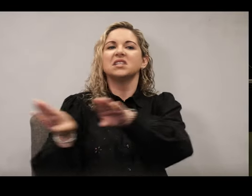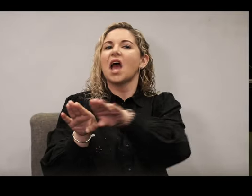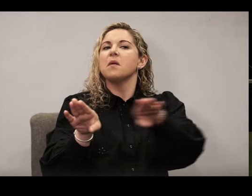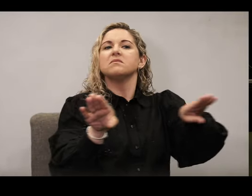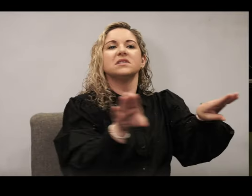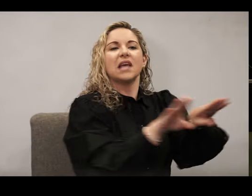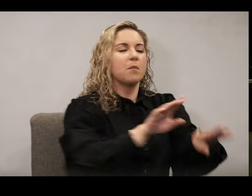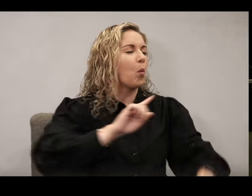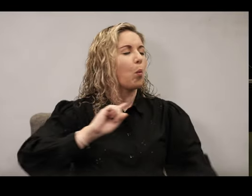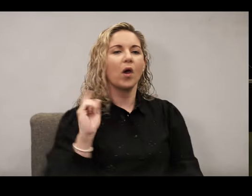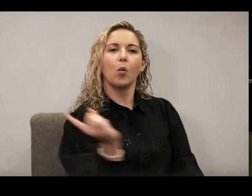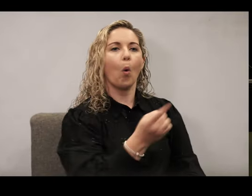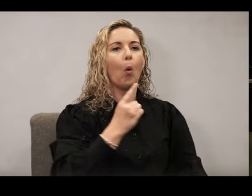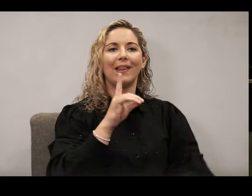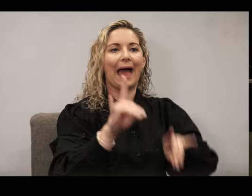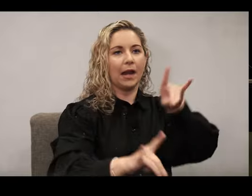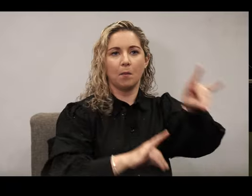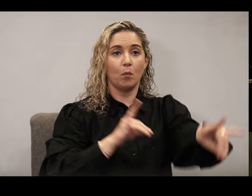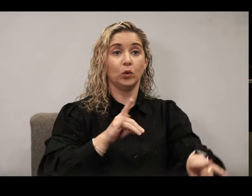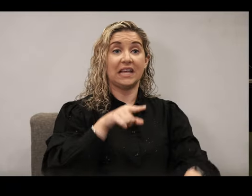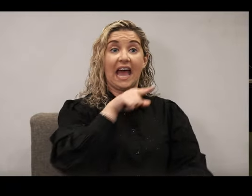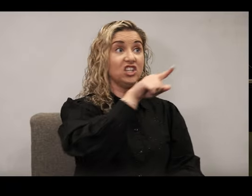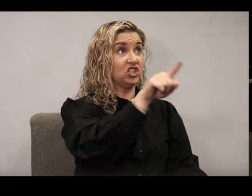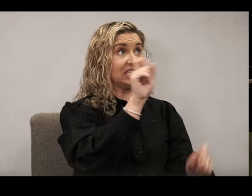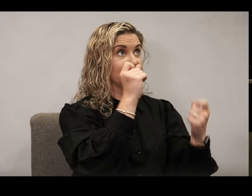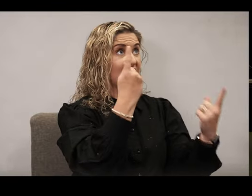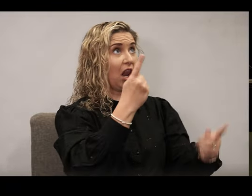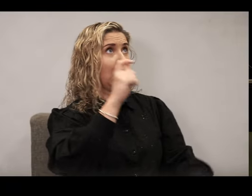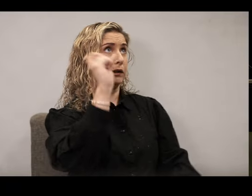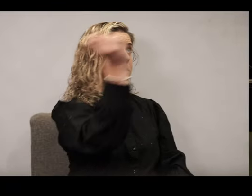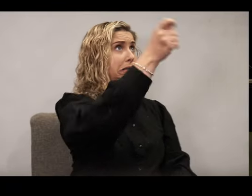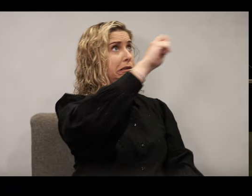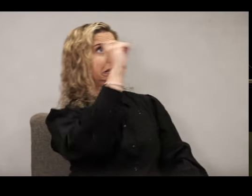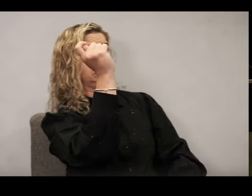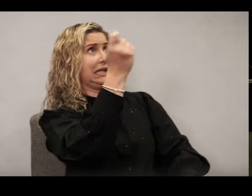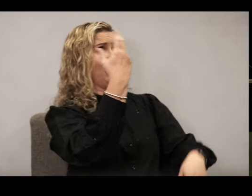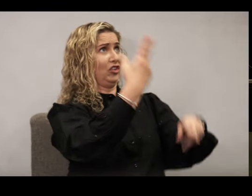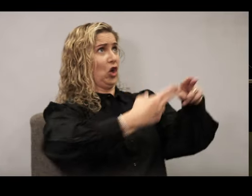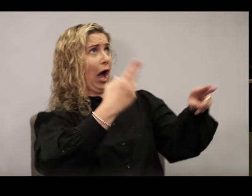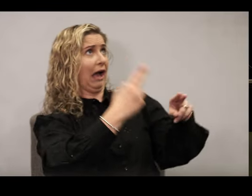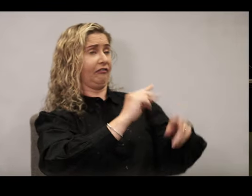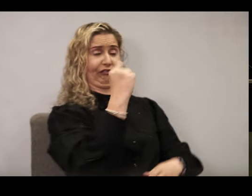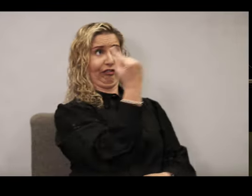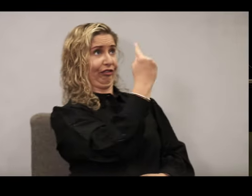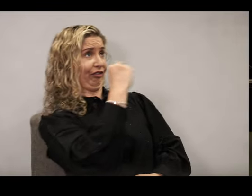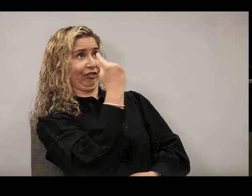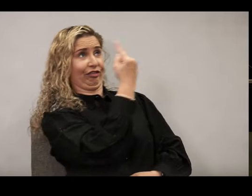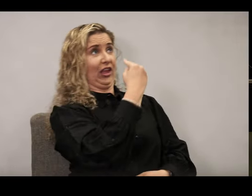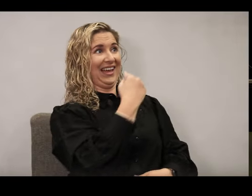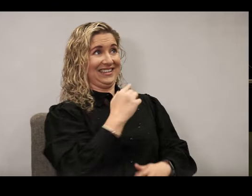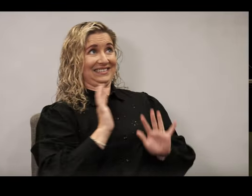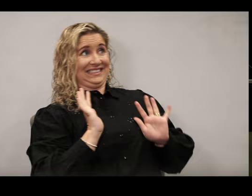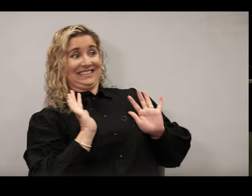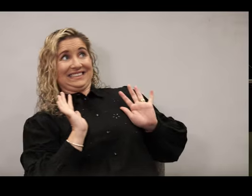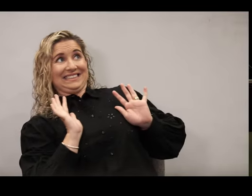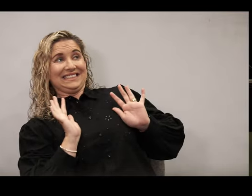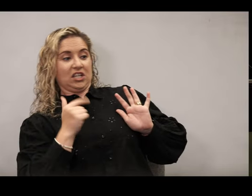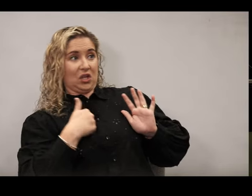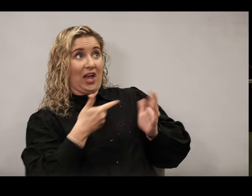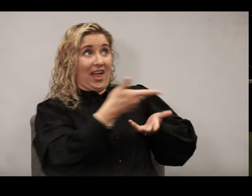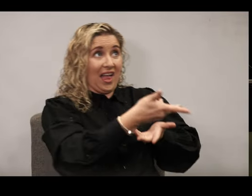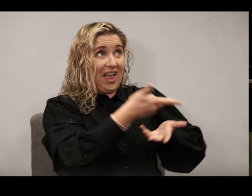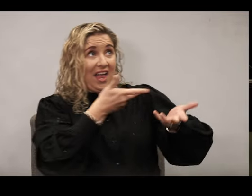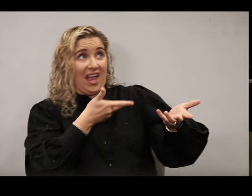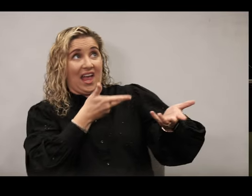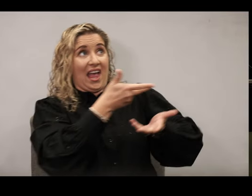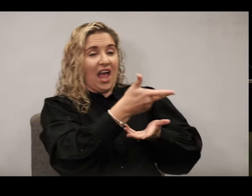door. We're all just animals. And all the while she's unaware that she's waving the knife around passionately. And we're having this good back and forth discussion, and I